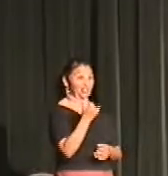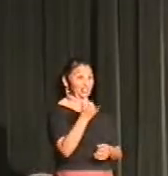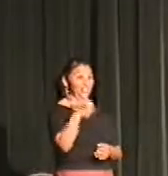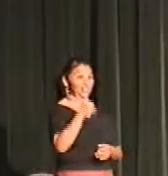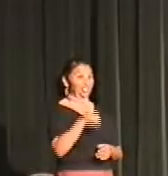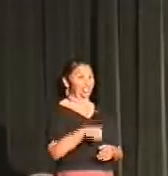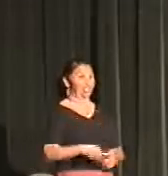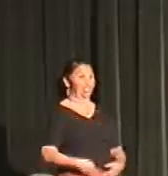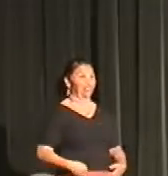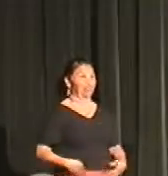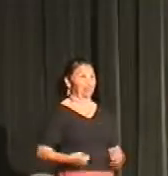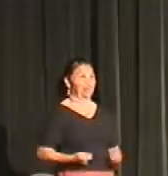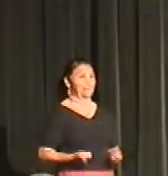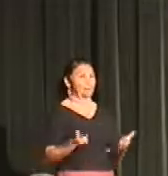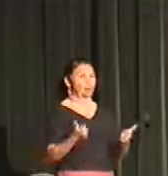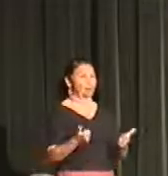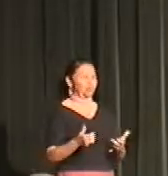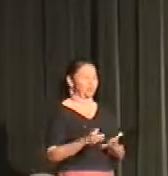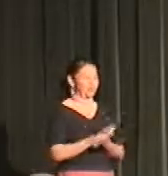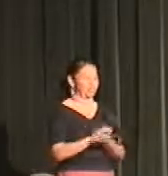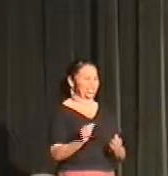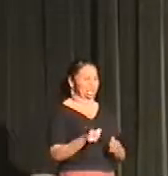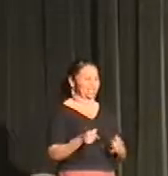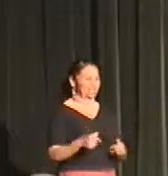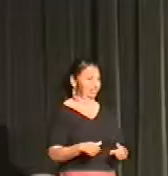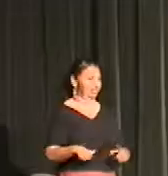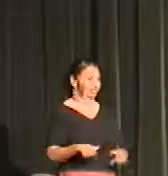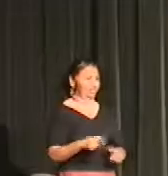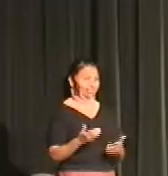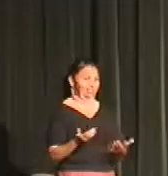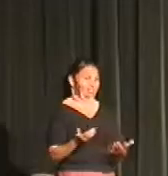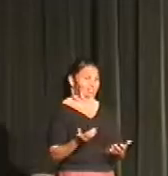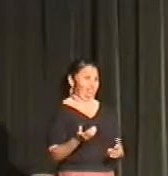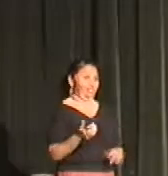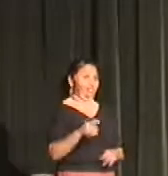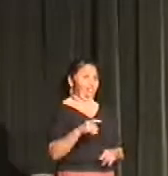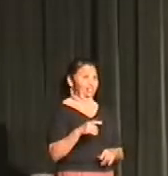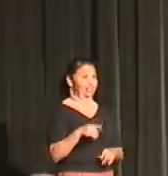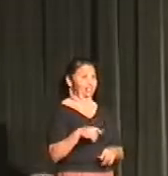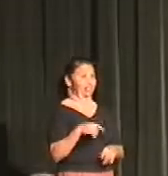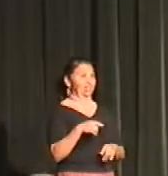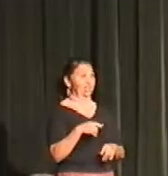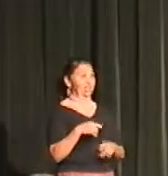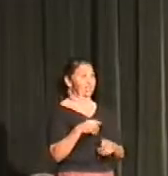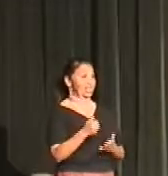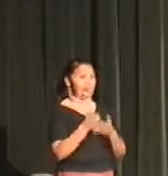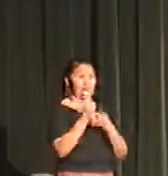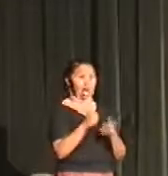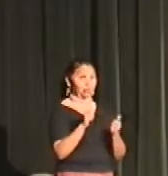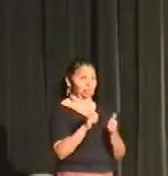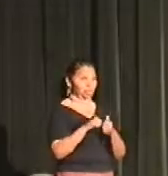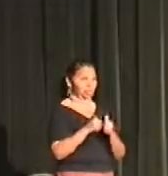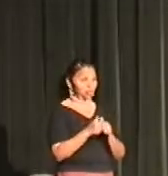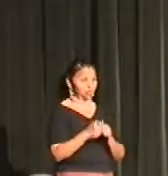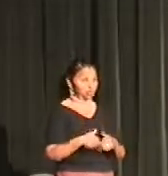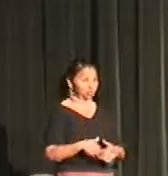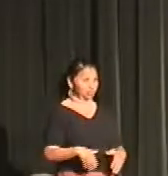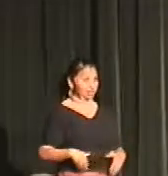just had so much damage, and there just wasn't any way that they could help me with the problems that I was having, but that no one would do it until I turned 18. No